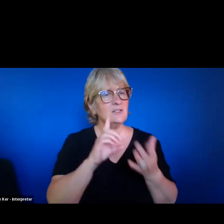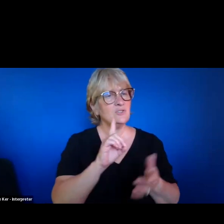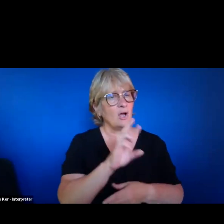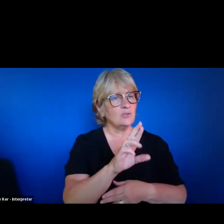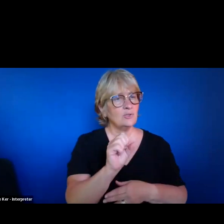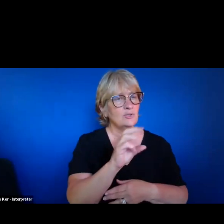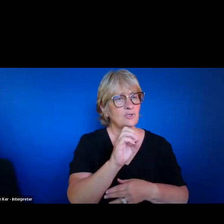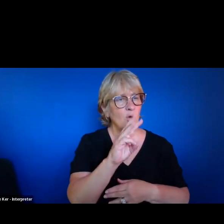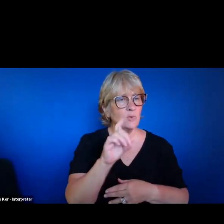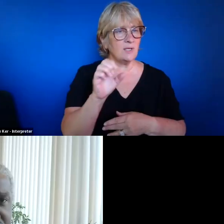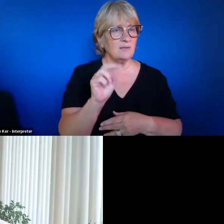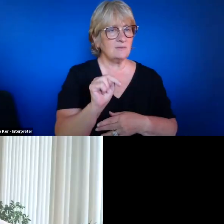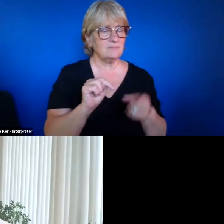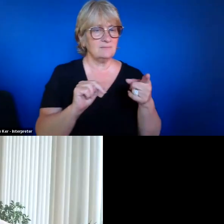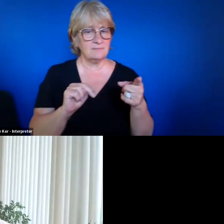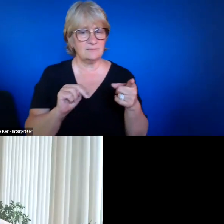Michelle.